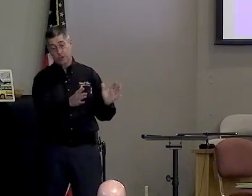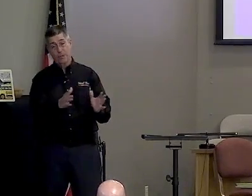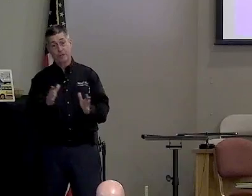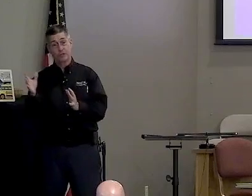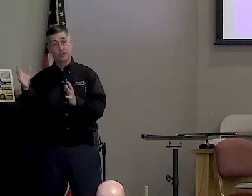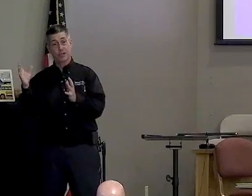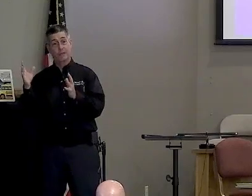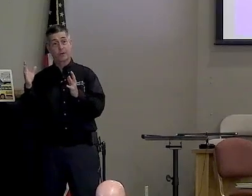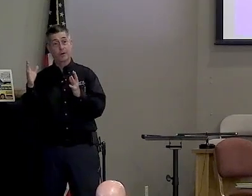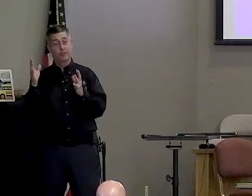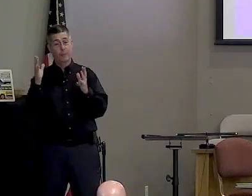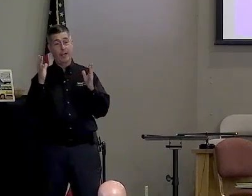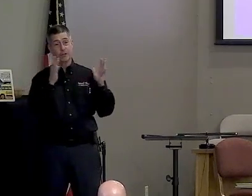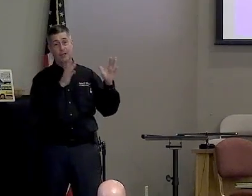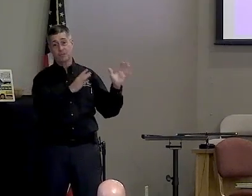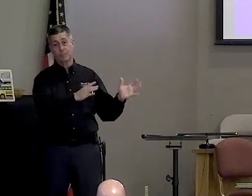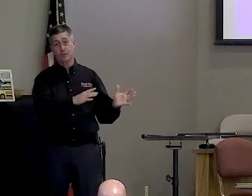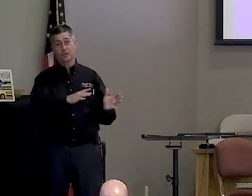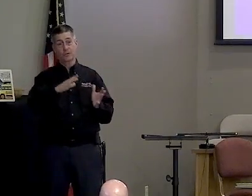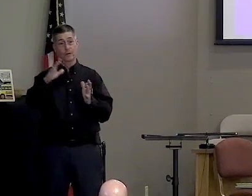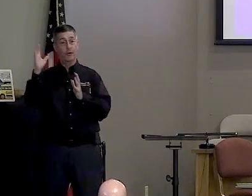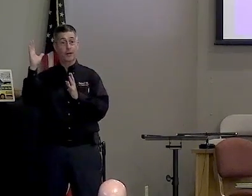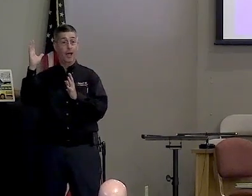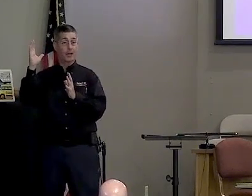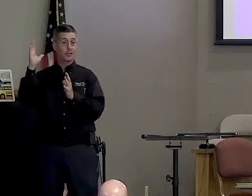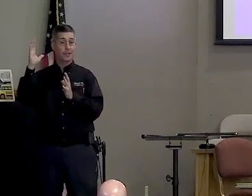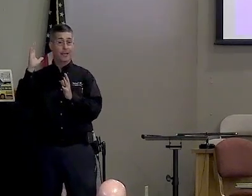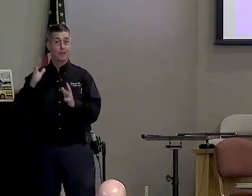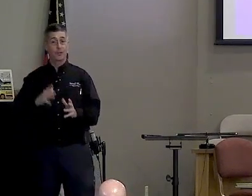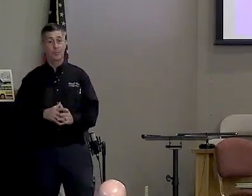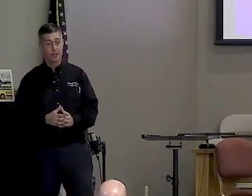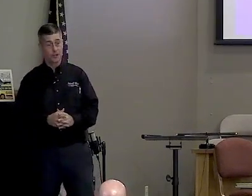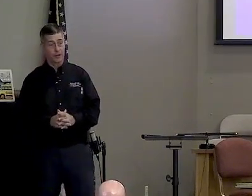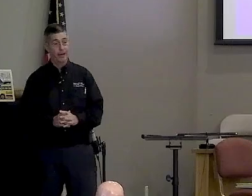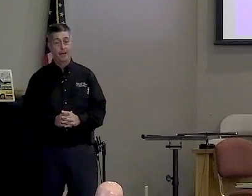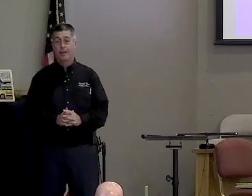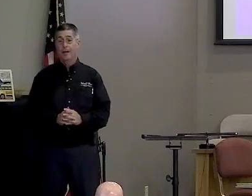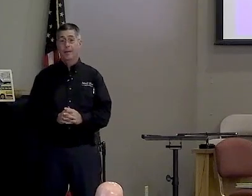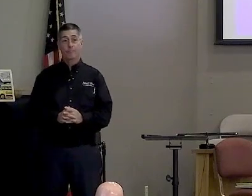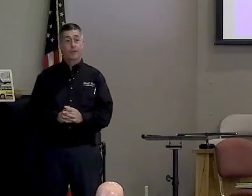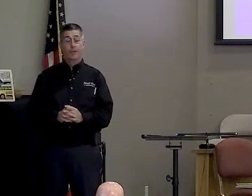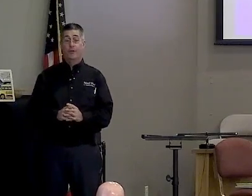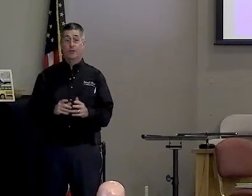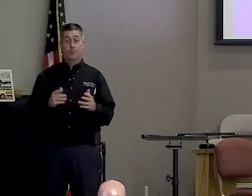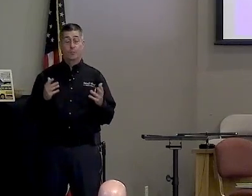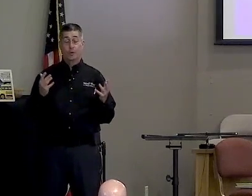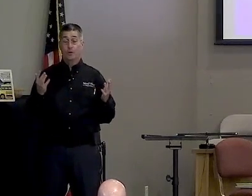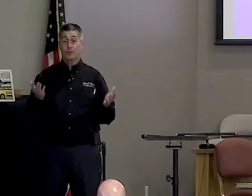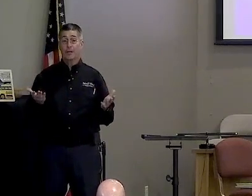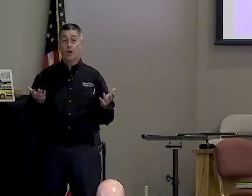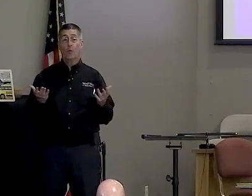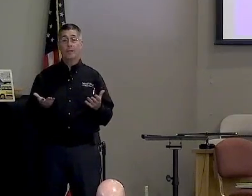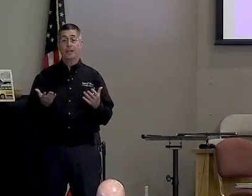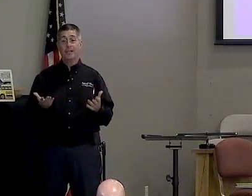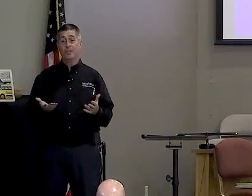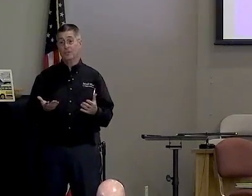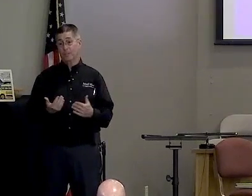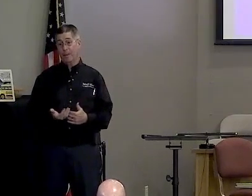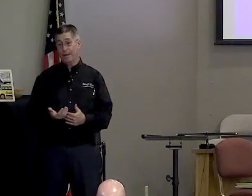ministries, if a pastor comes up through the school of hard knocks into the ministry, there's usually no one that teaches them about deaf